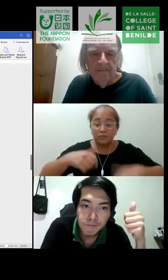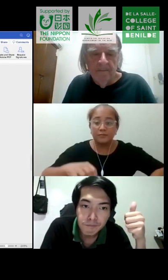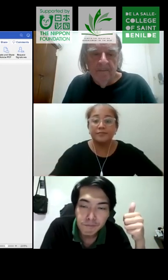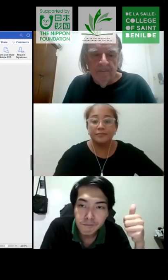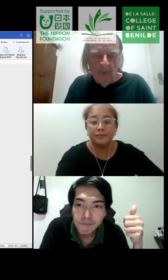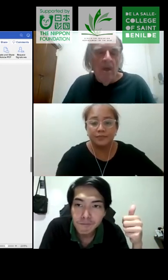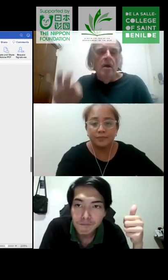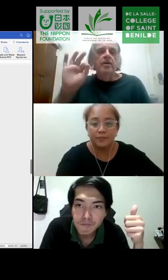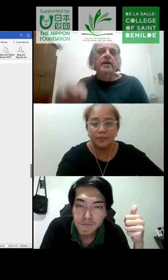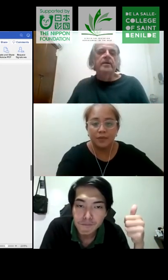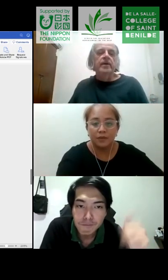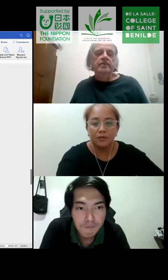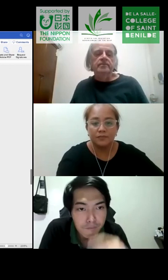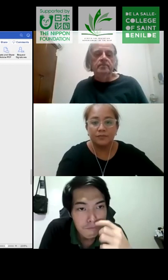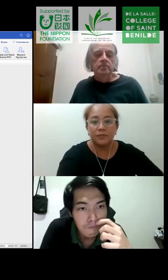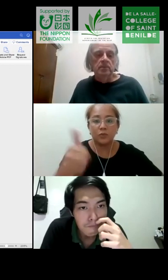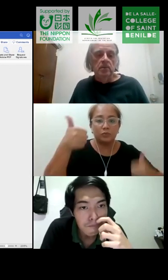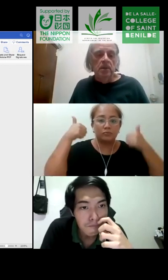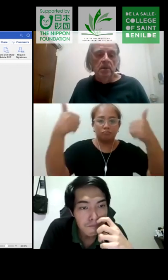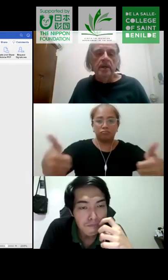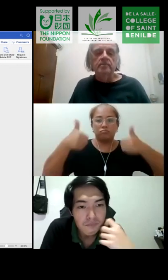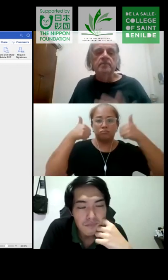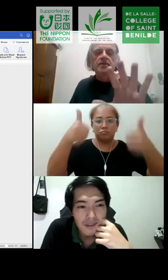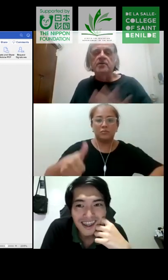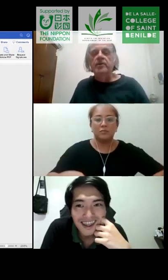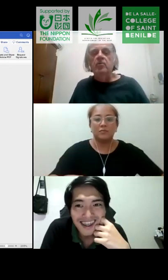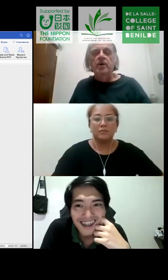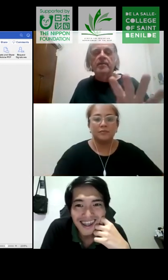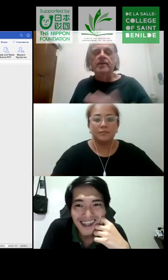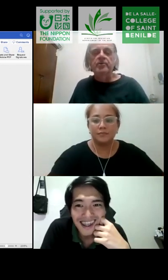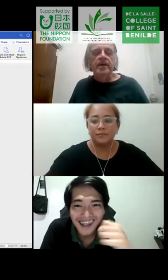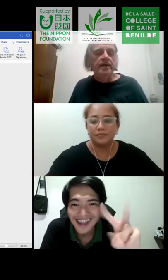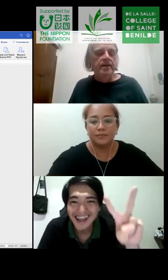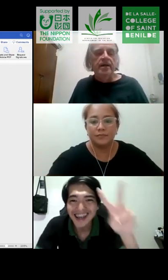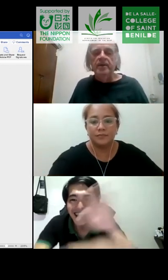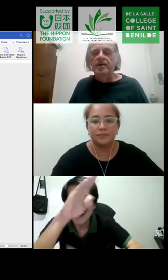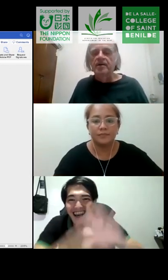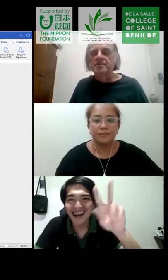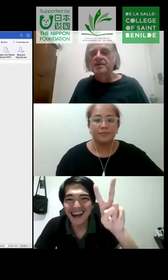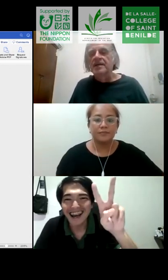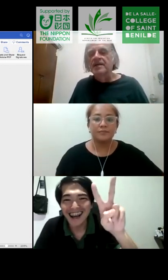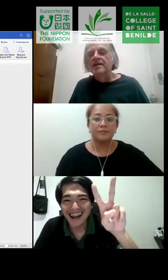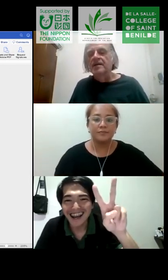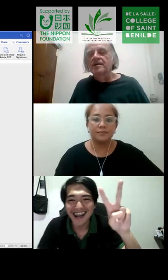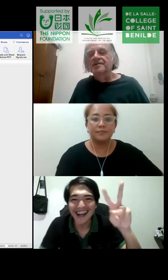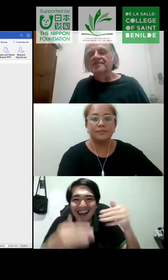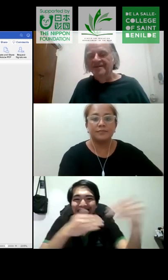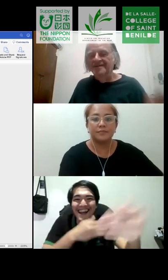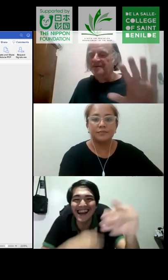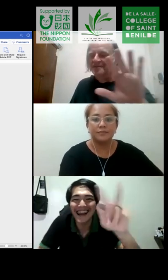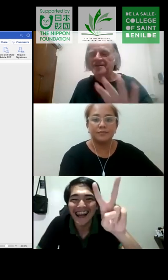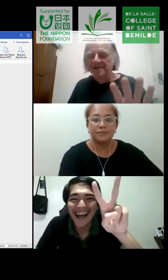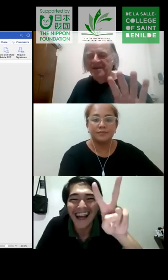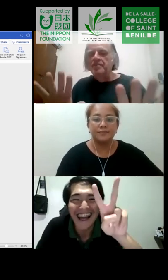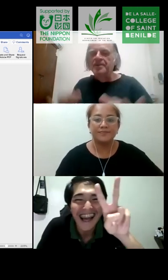That's it, yeah. Okay, great. Yeah, so we don't worry about two-handed yet because,